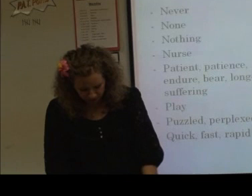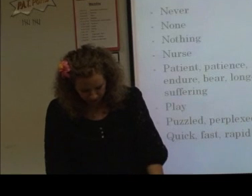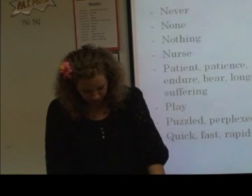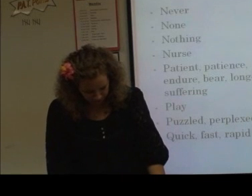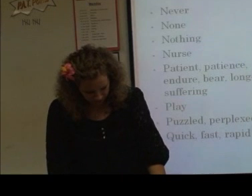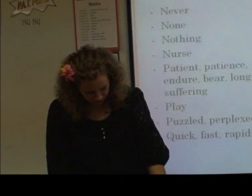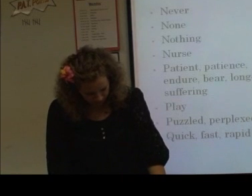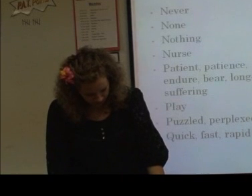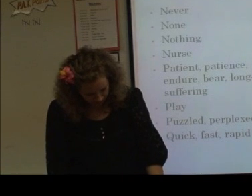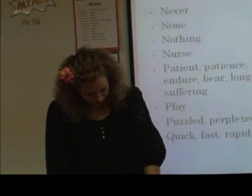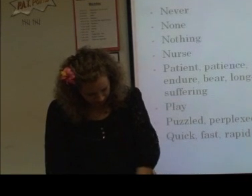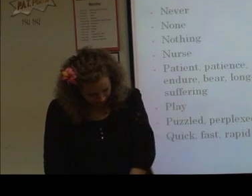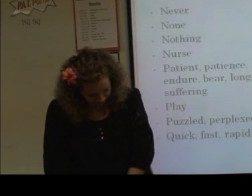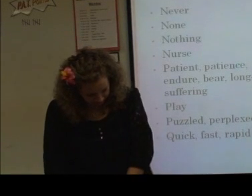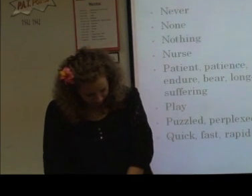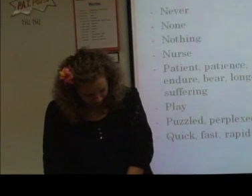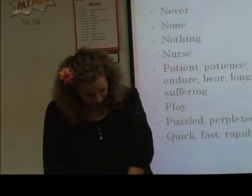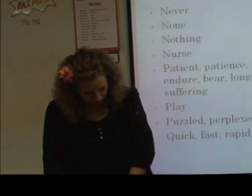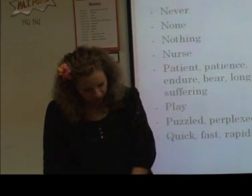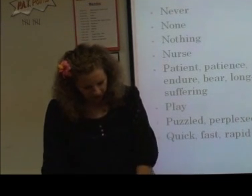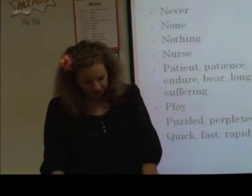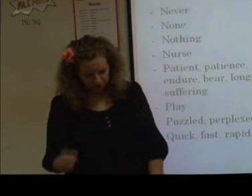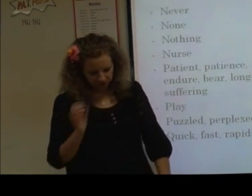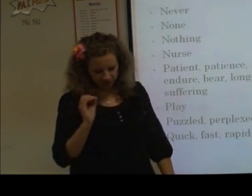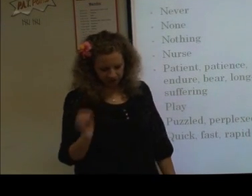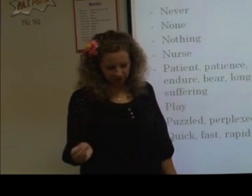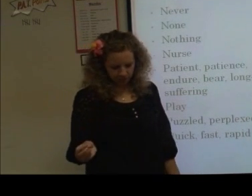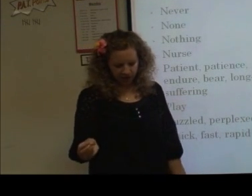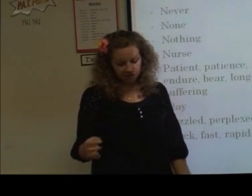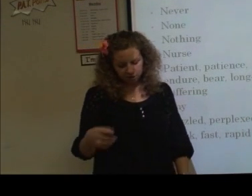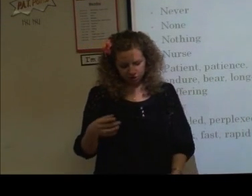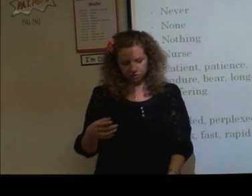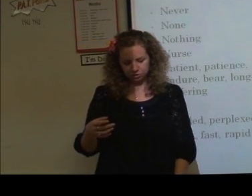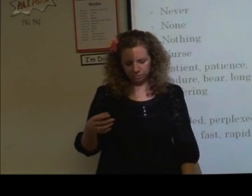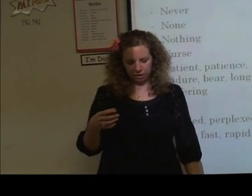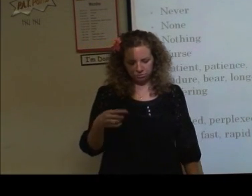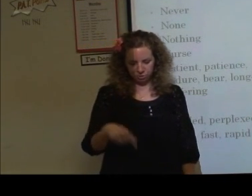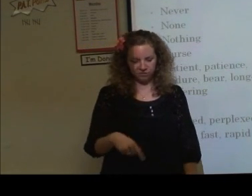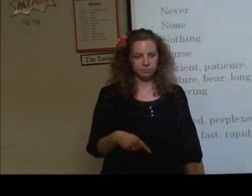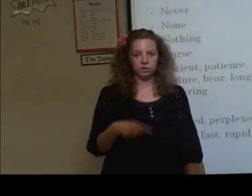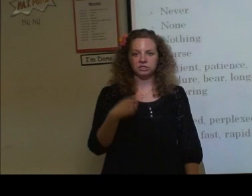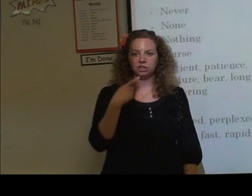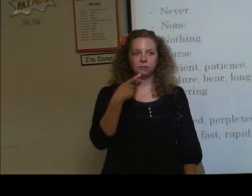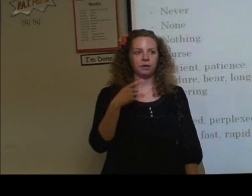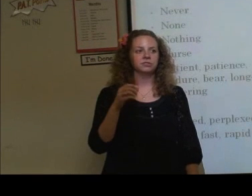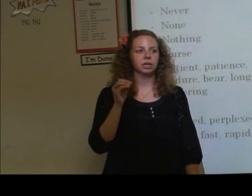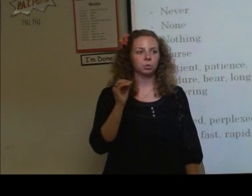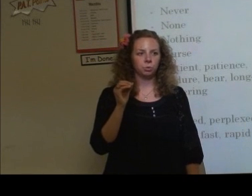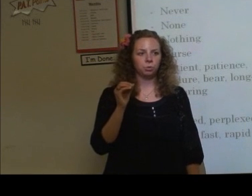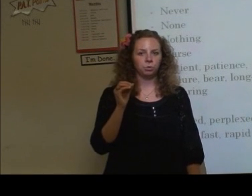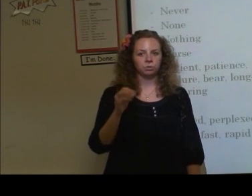book? Yeah, that's the one. Okay, so they did it this way, and they're still doing the mouth morpheme. You can see her mouth is like,